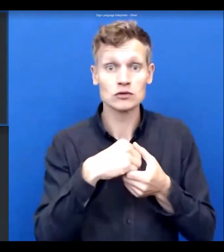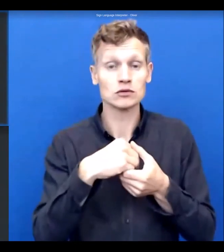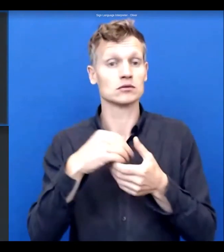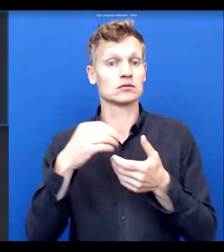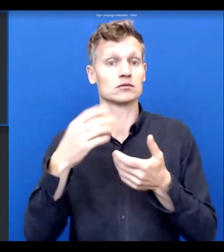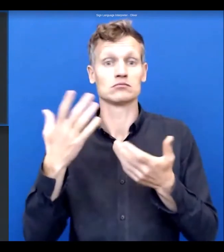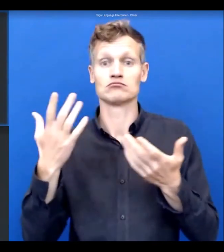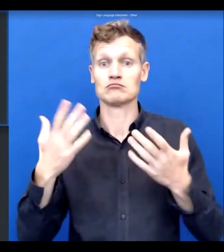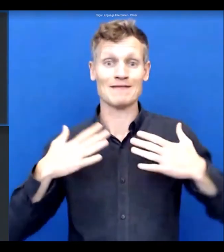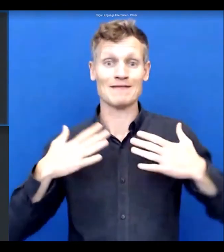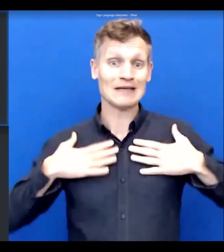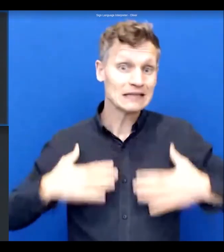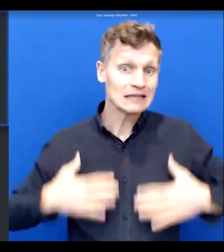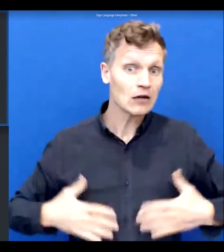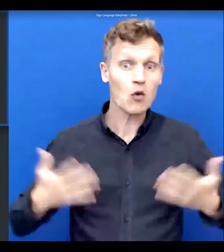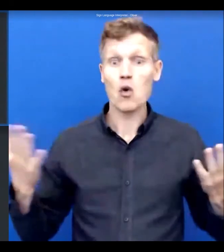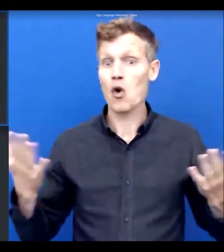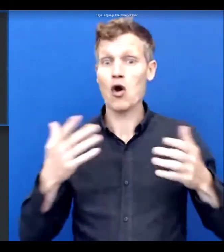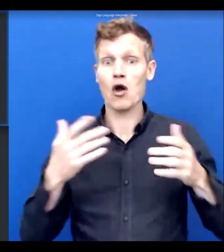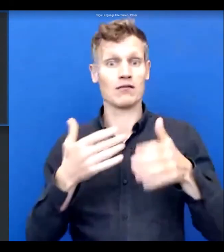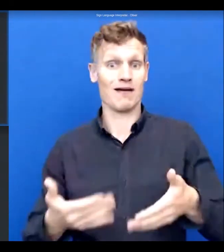or digital space to try